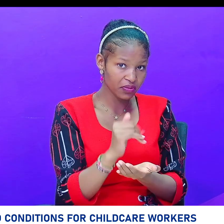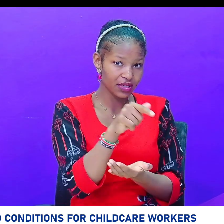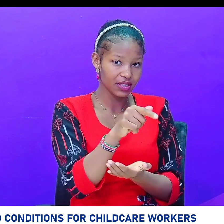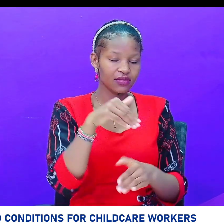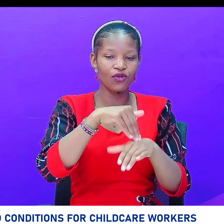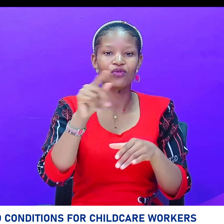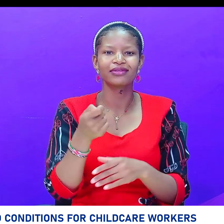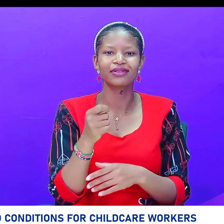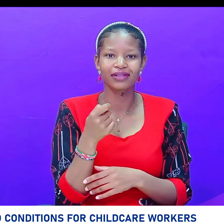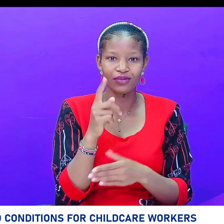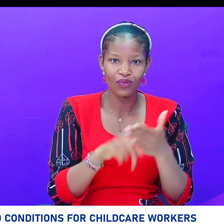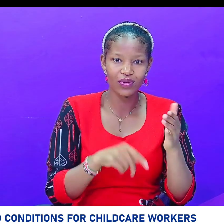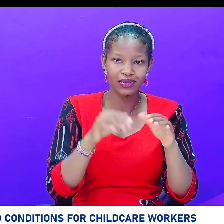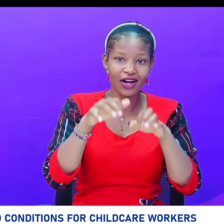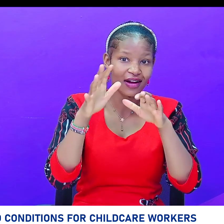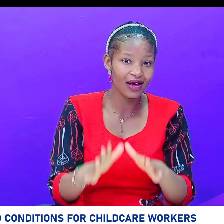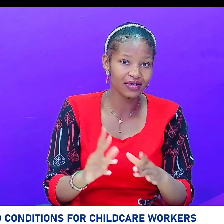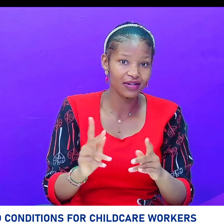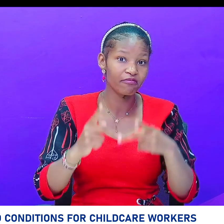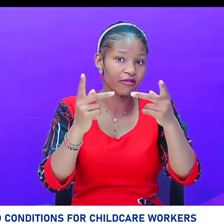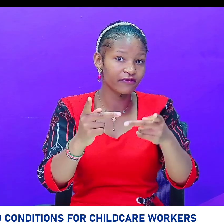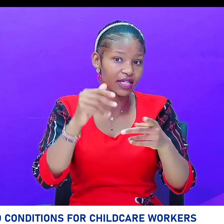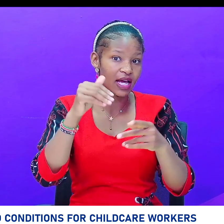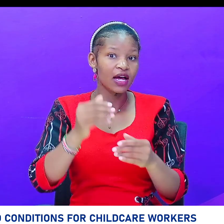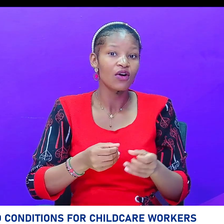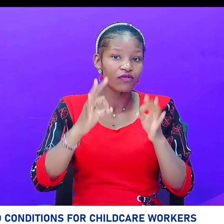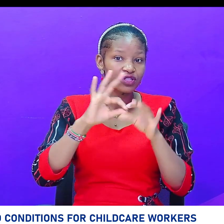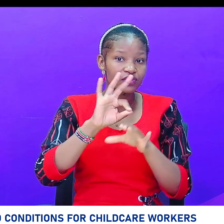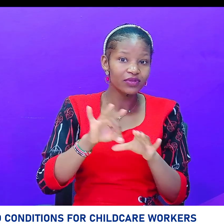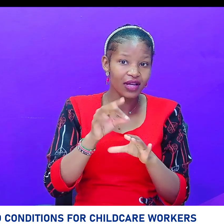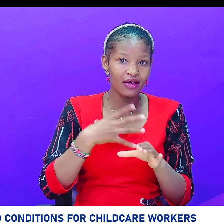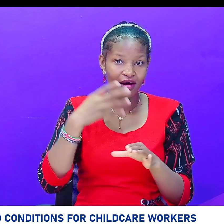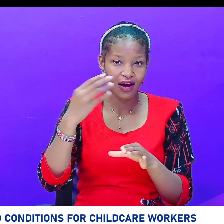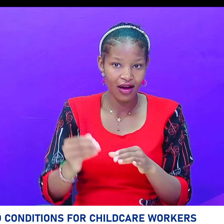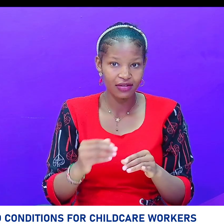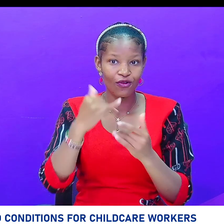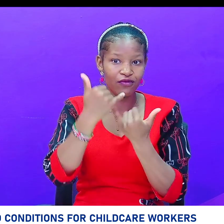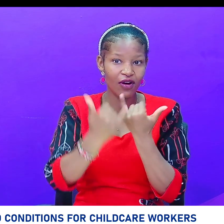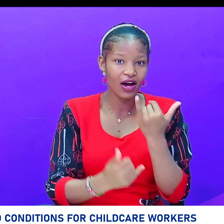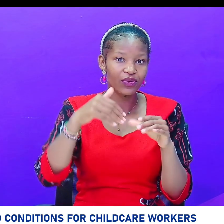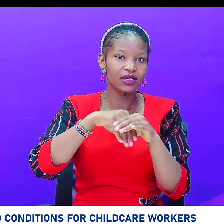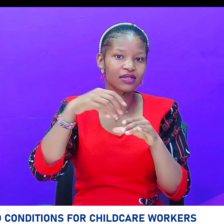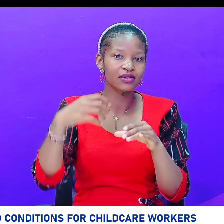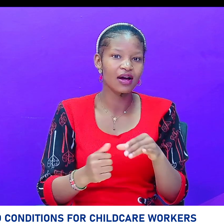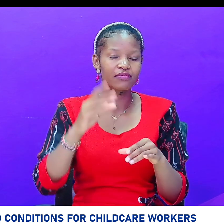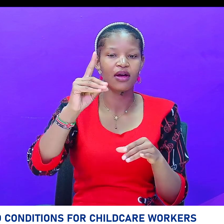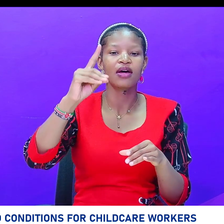Kenya has requested China to reduce tariffs on key agricultural products, including coffee, tea,